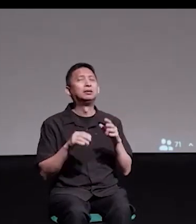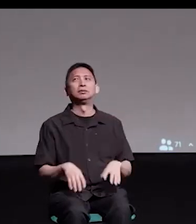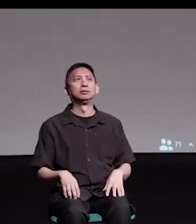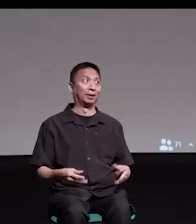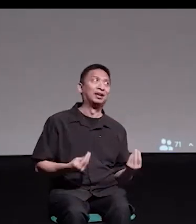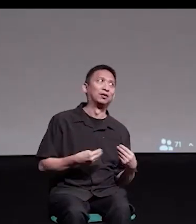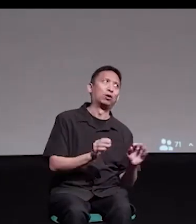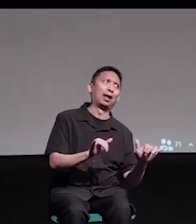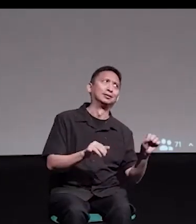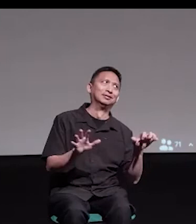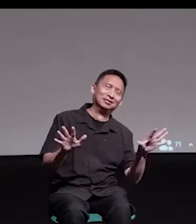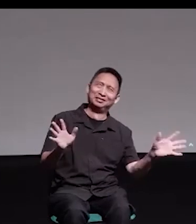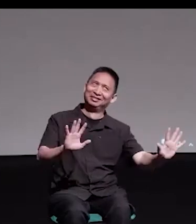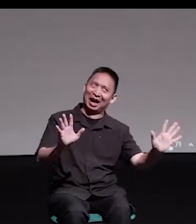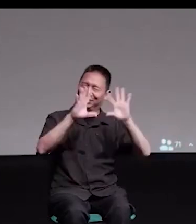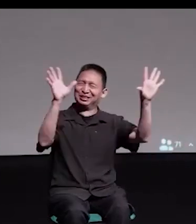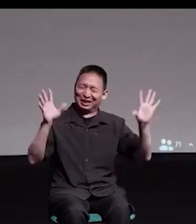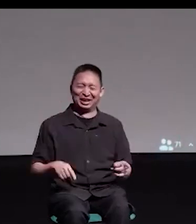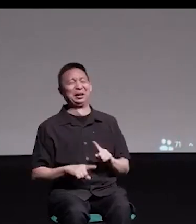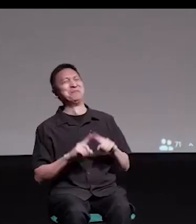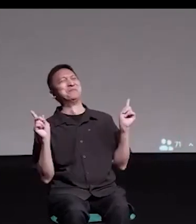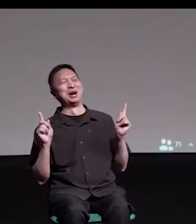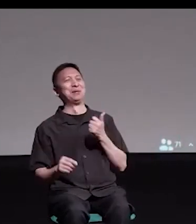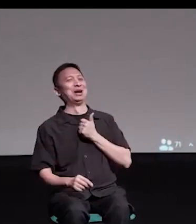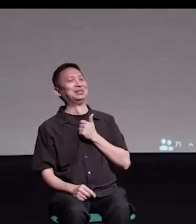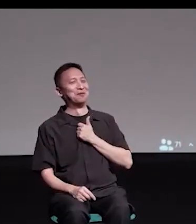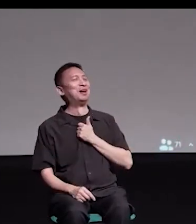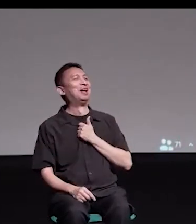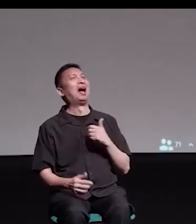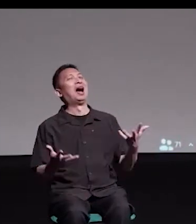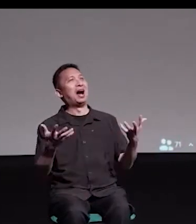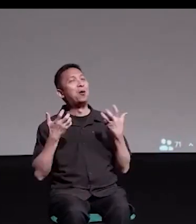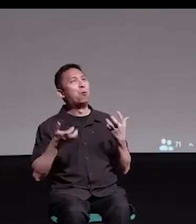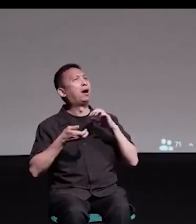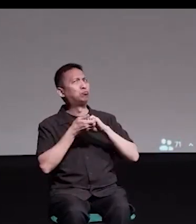more. But I want to do the